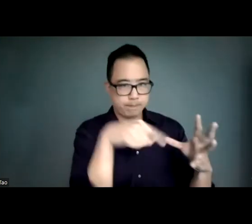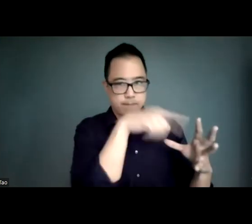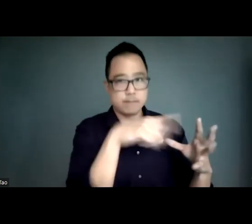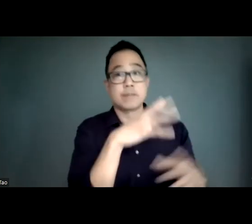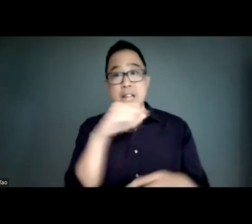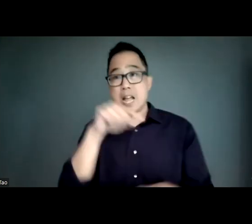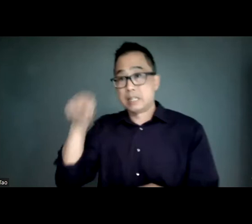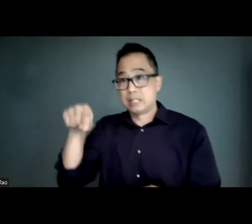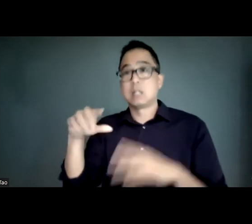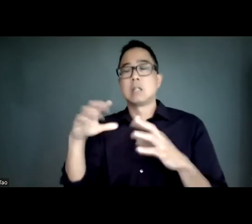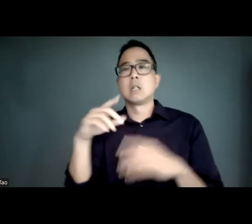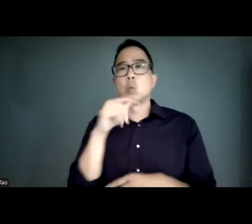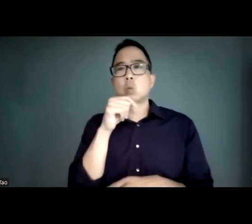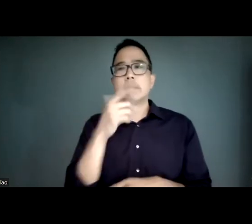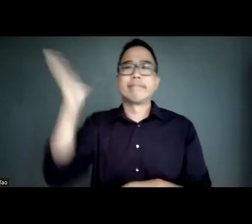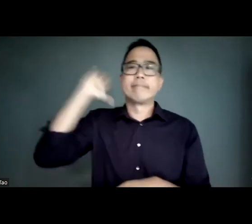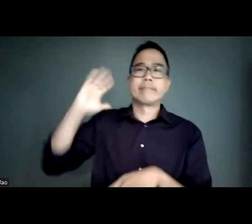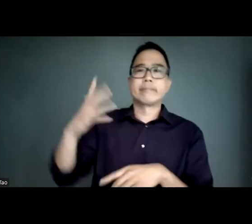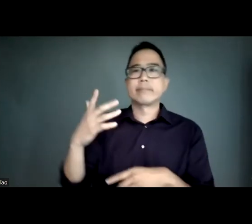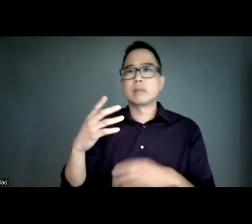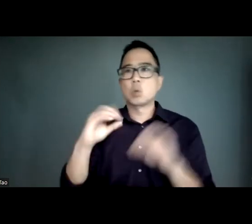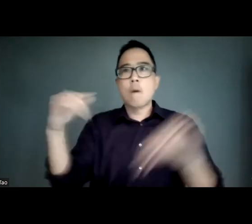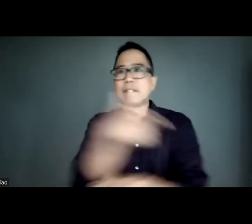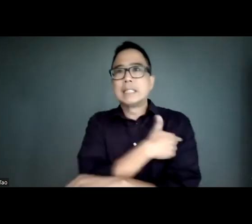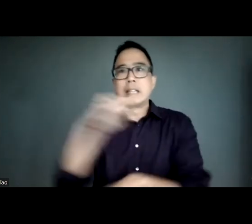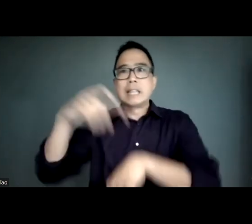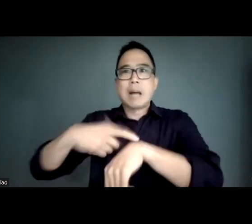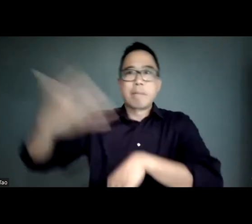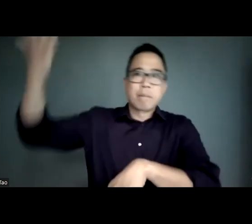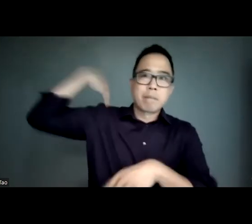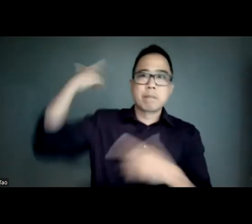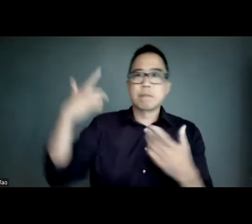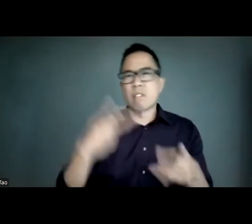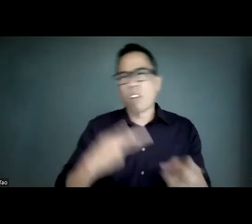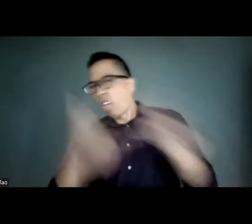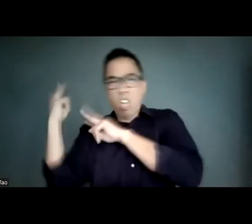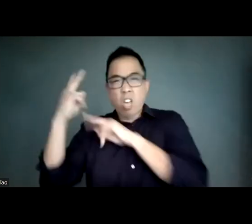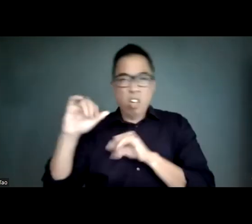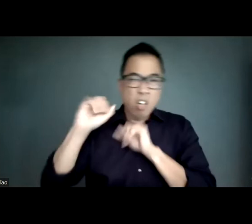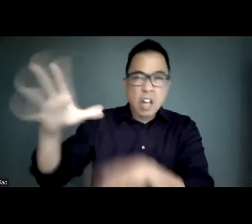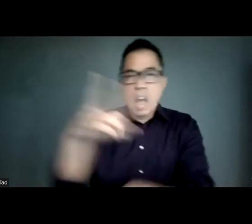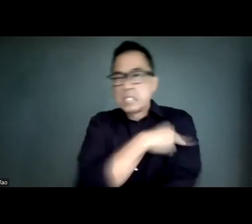vaccinated have a higher risk of experiencing long COVID compared to,